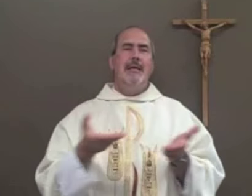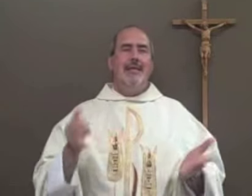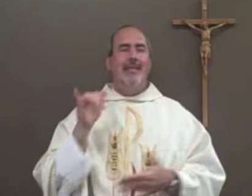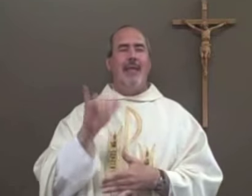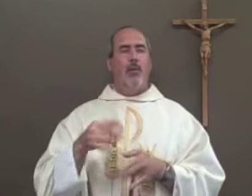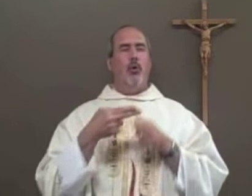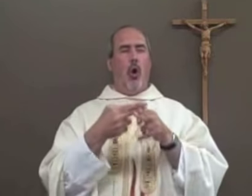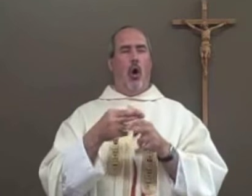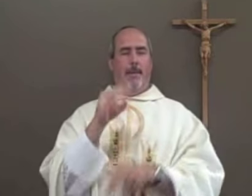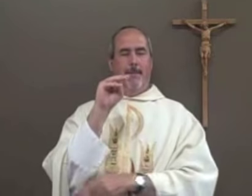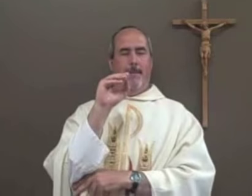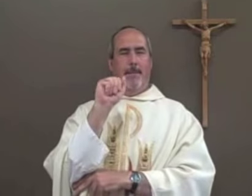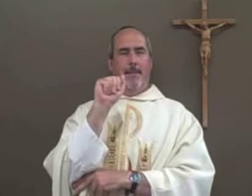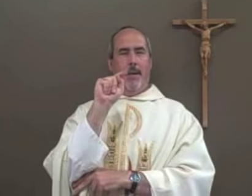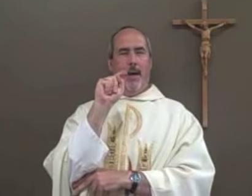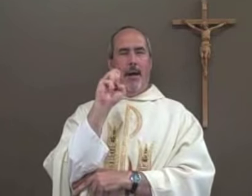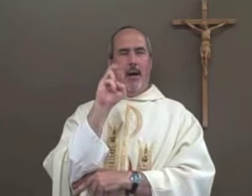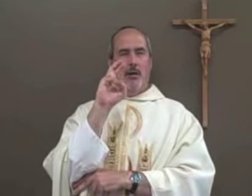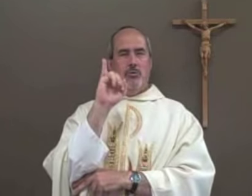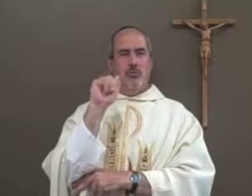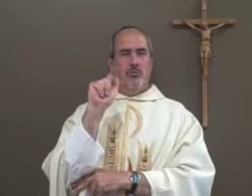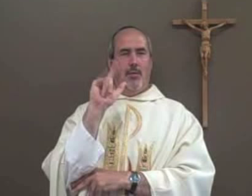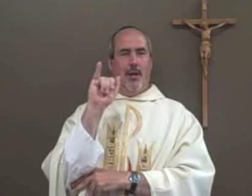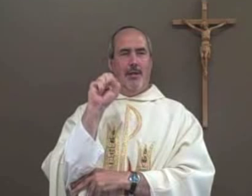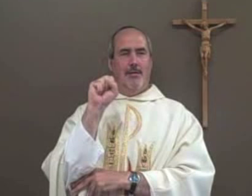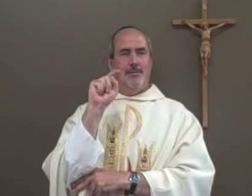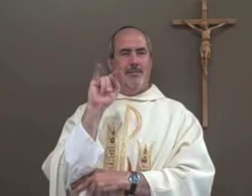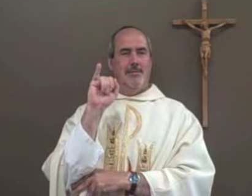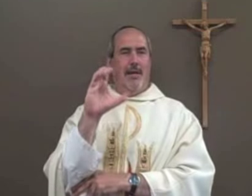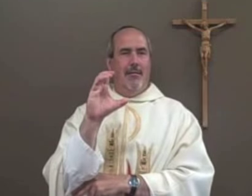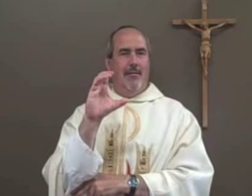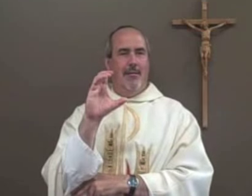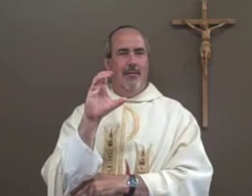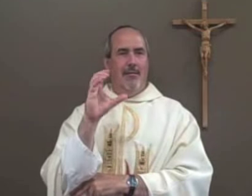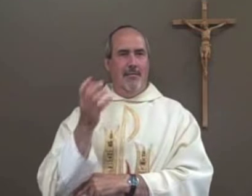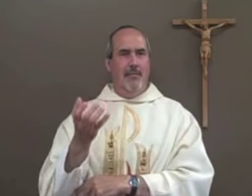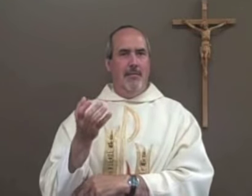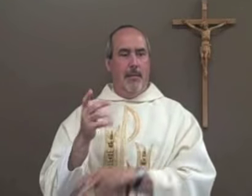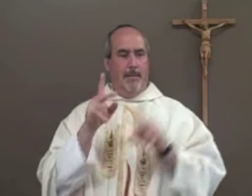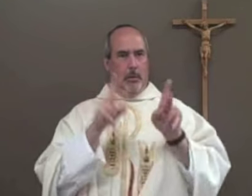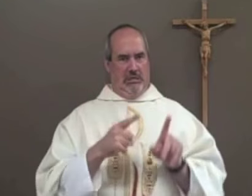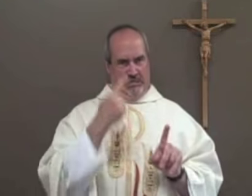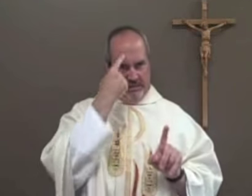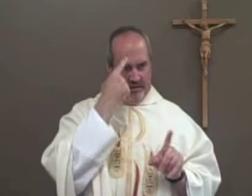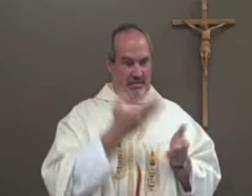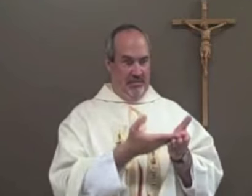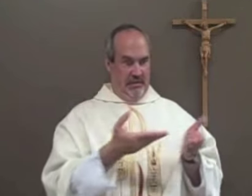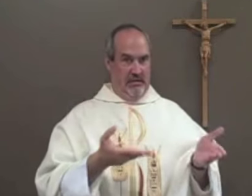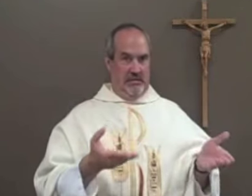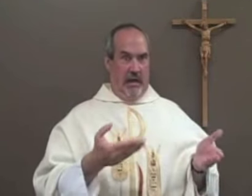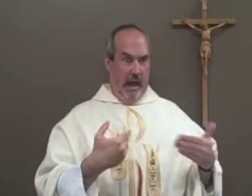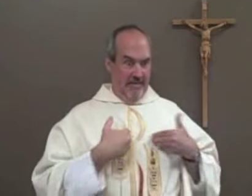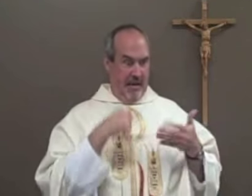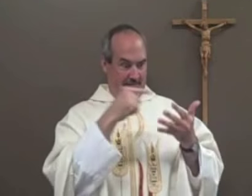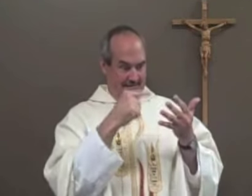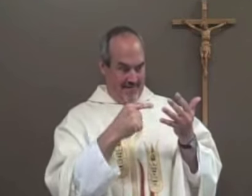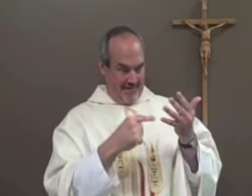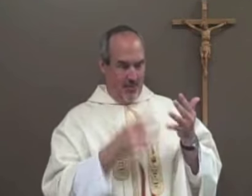A person who loves to shop and buy things, we would call that person very materialistic. And the